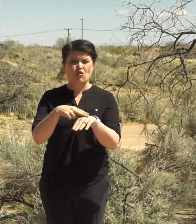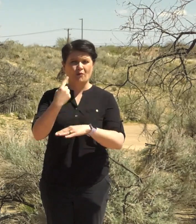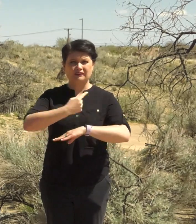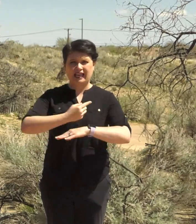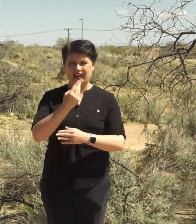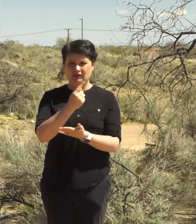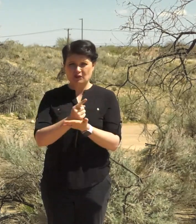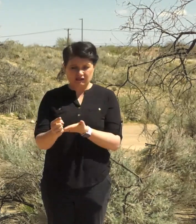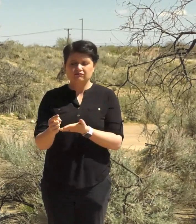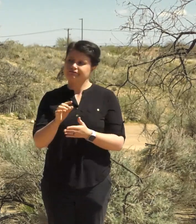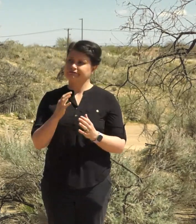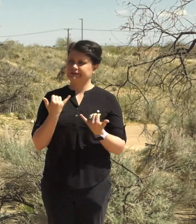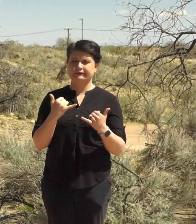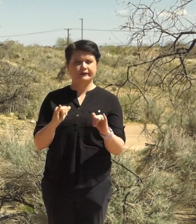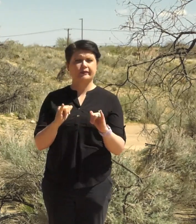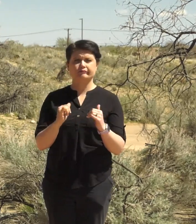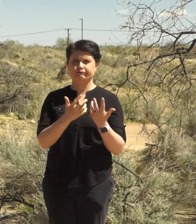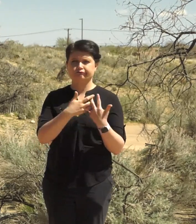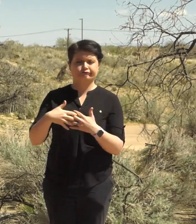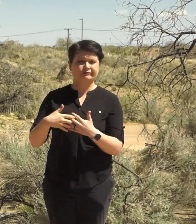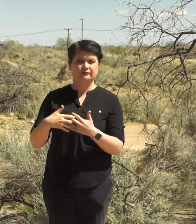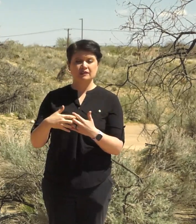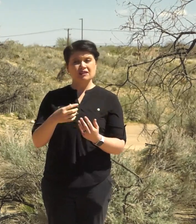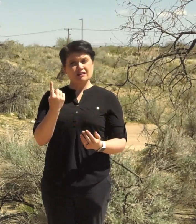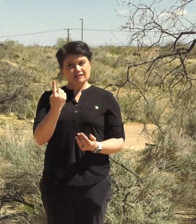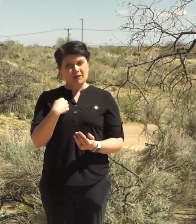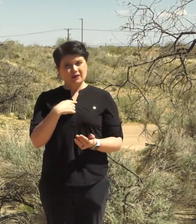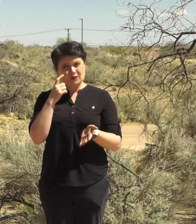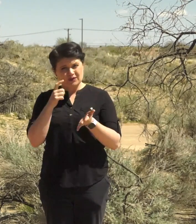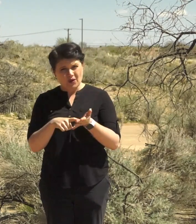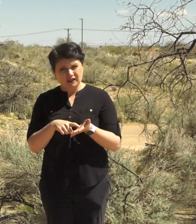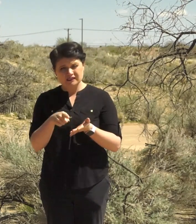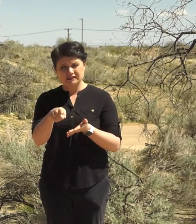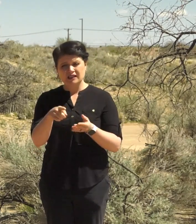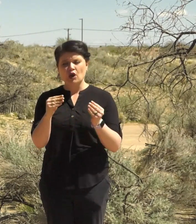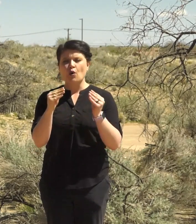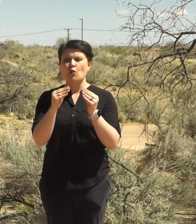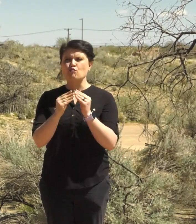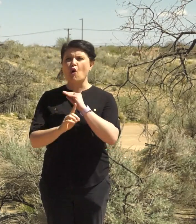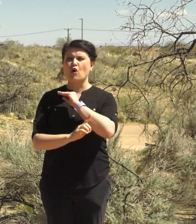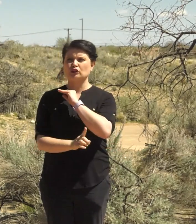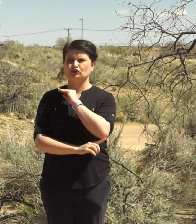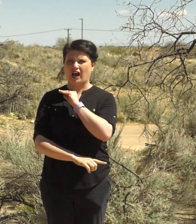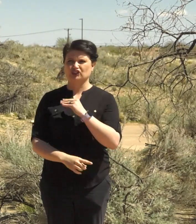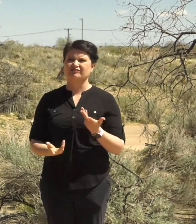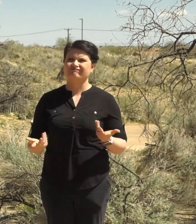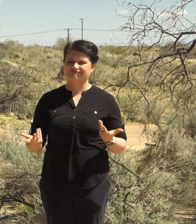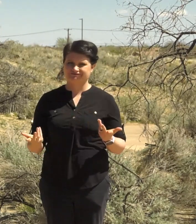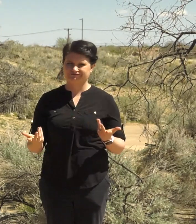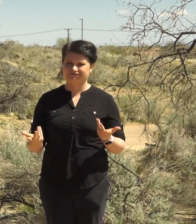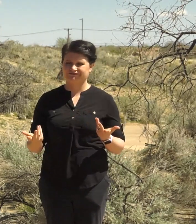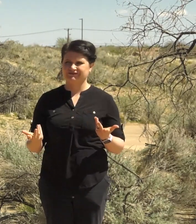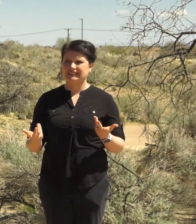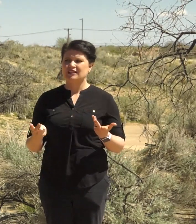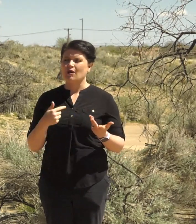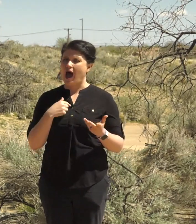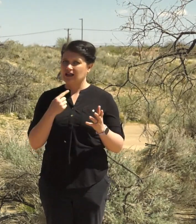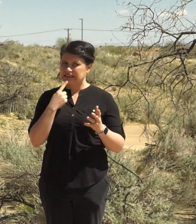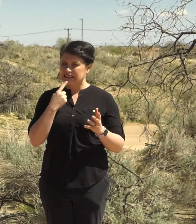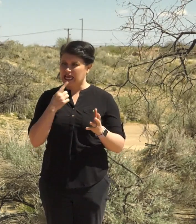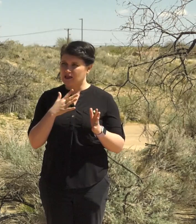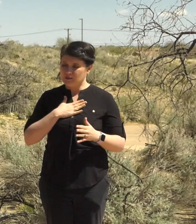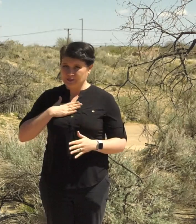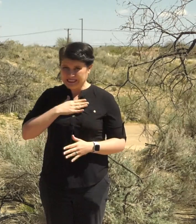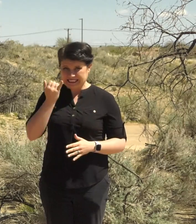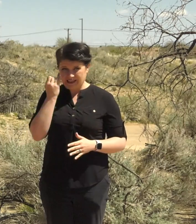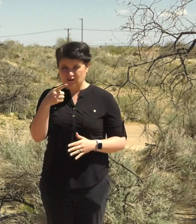are. One of the things that we are noticing is that there is more refuse. So I would encourage residents that if